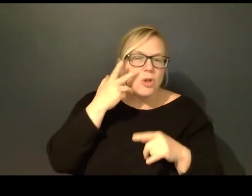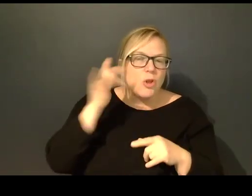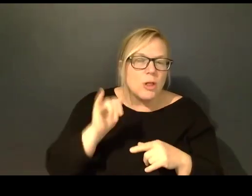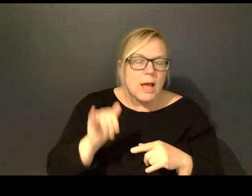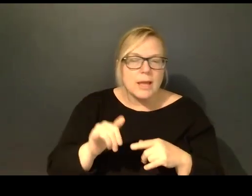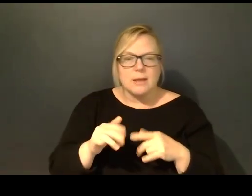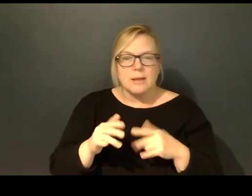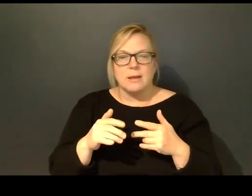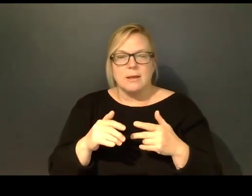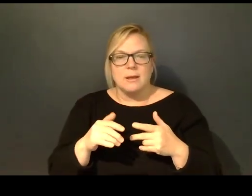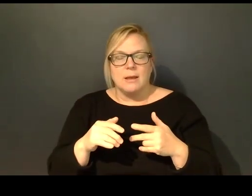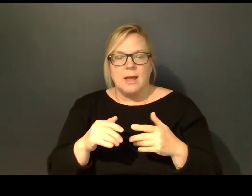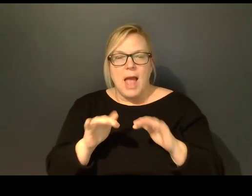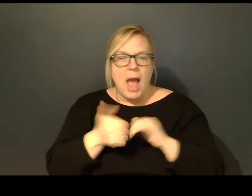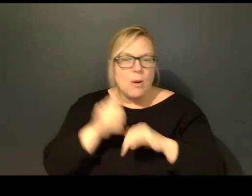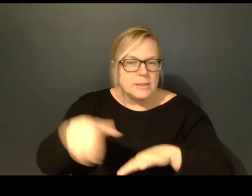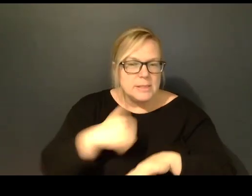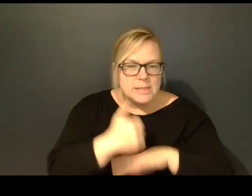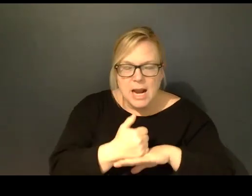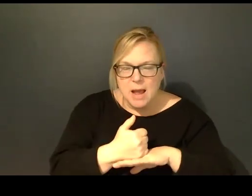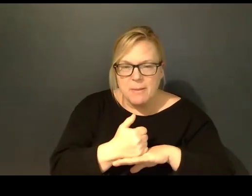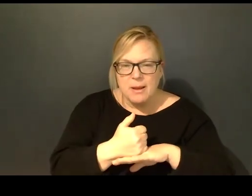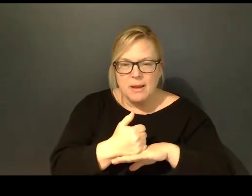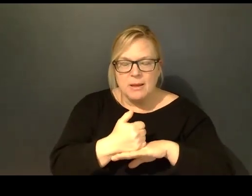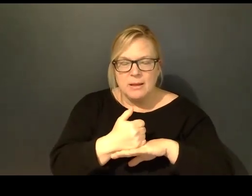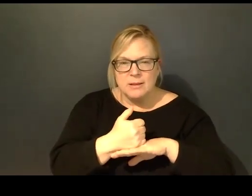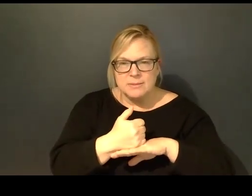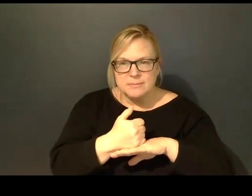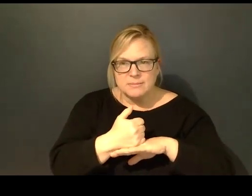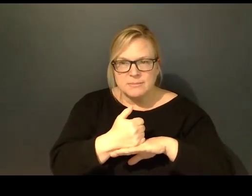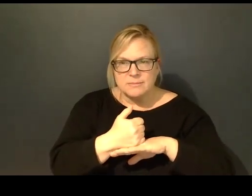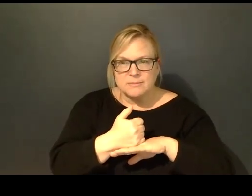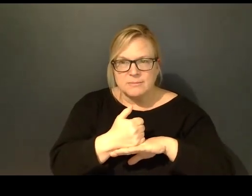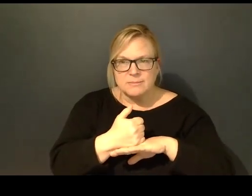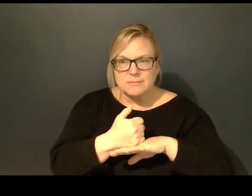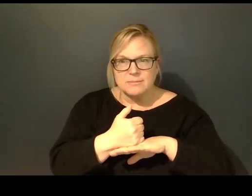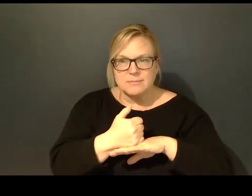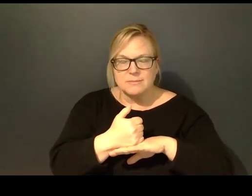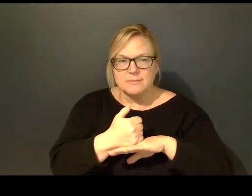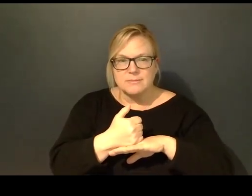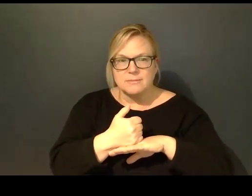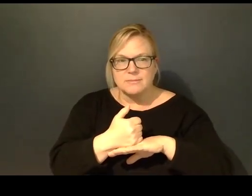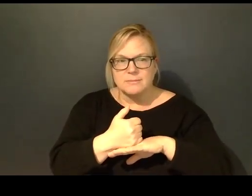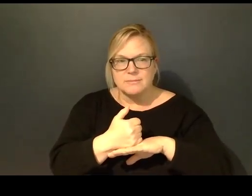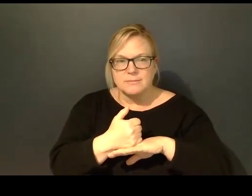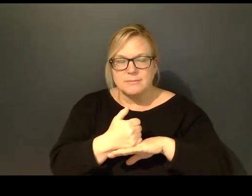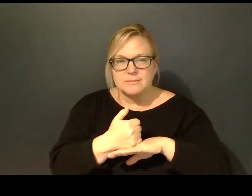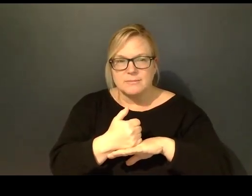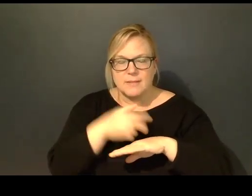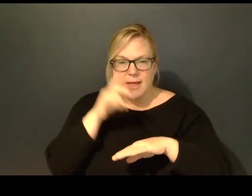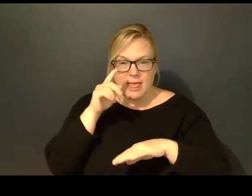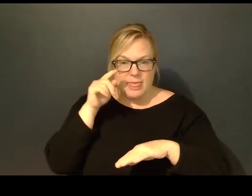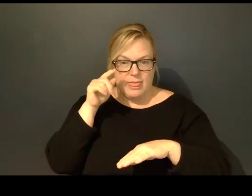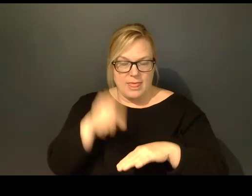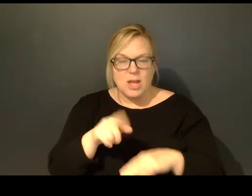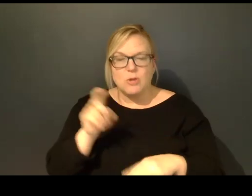read, in a PDF, in a Word, or a downloadable, et cetera, et cetera, et cetera. This is what needs to be